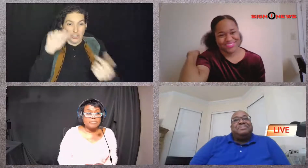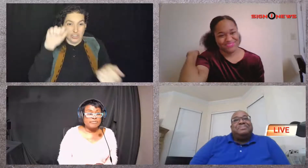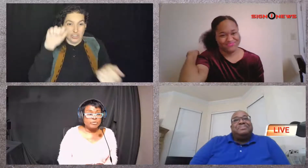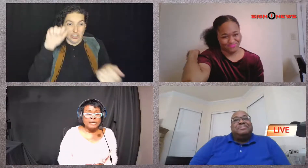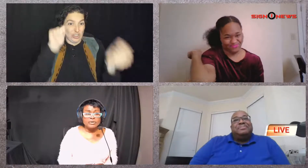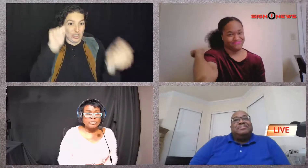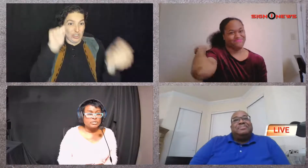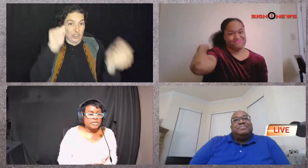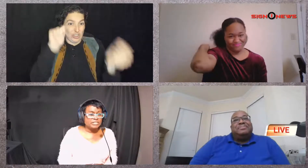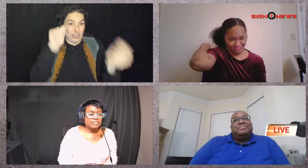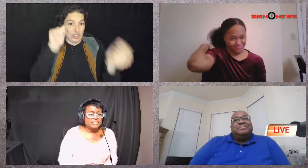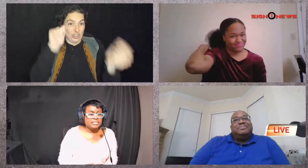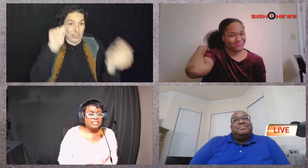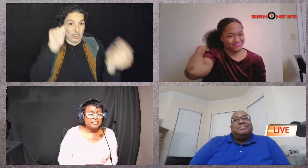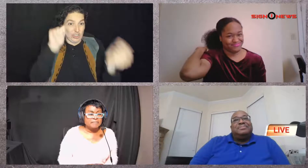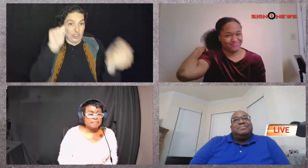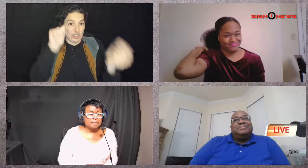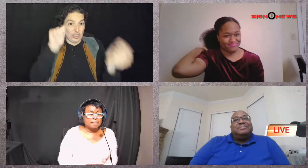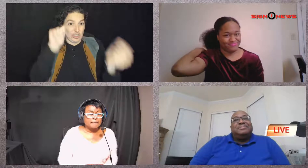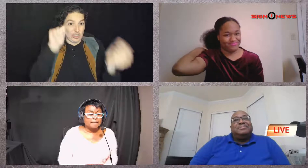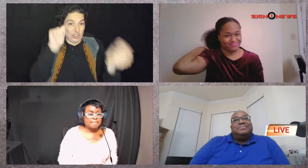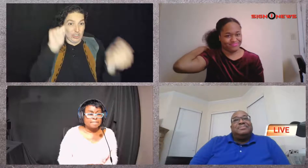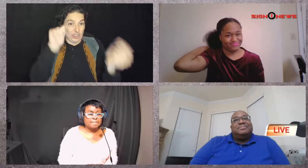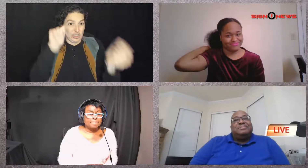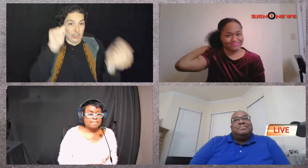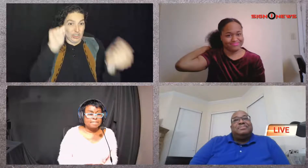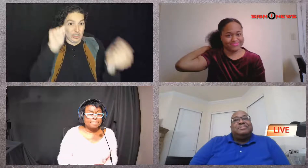I became a filmmaker and a director.